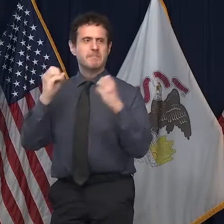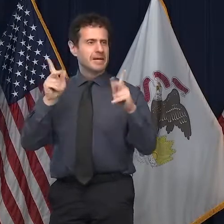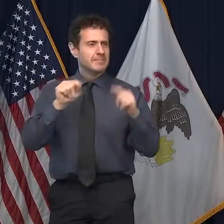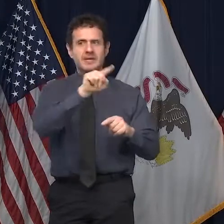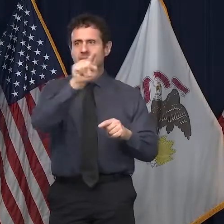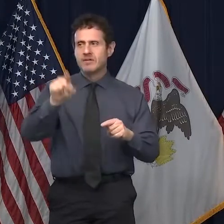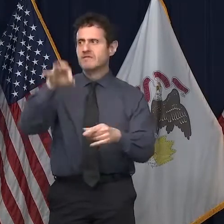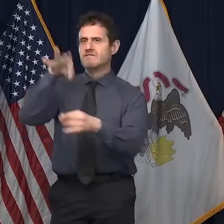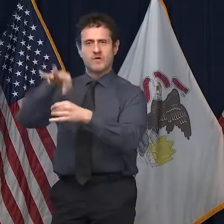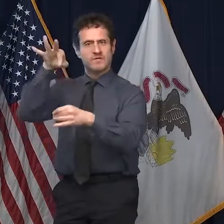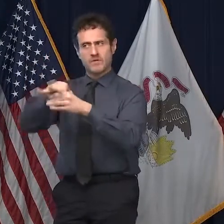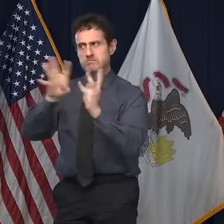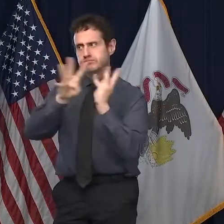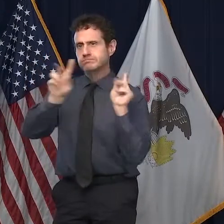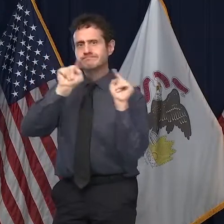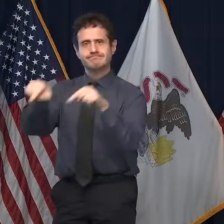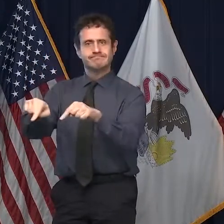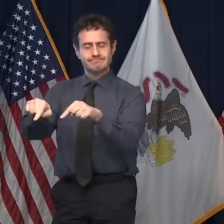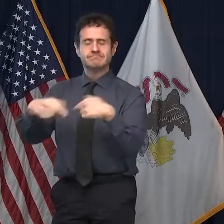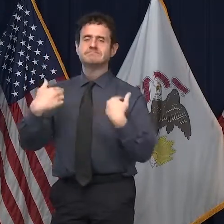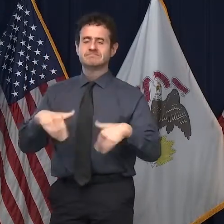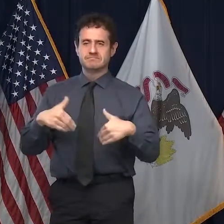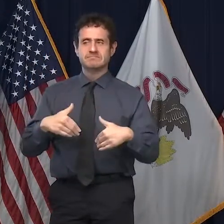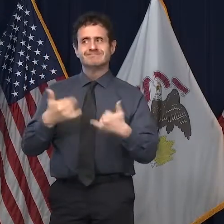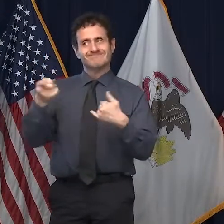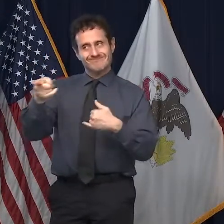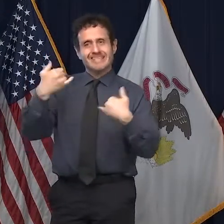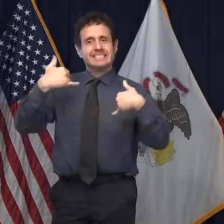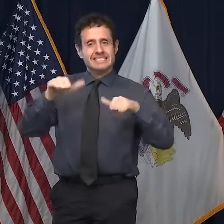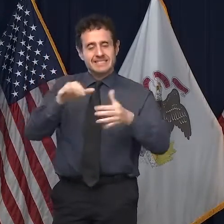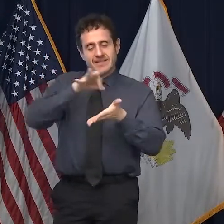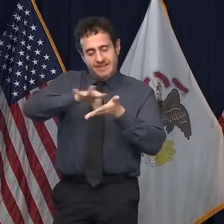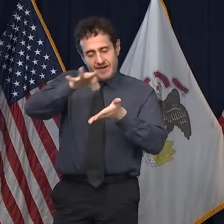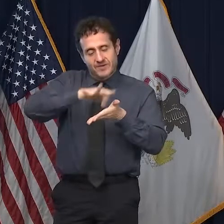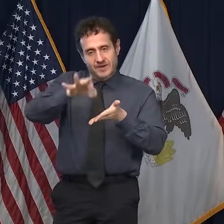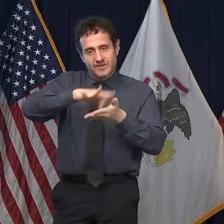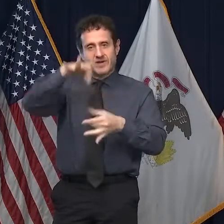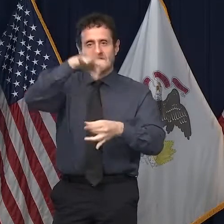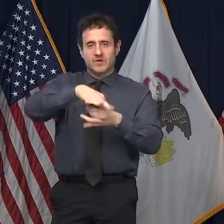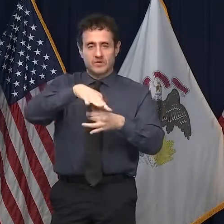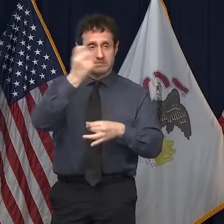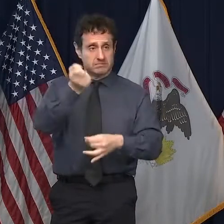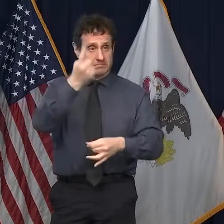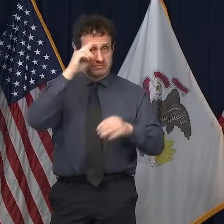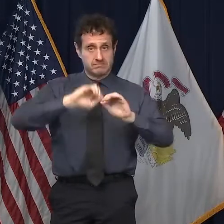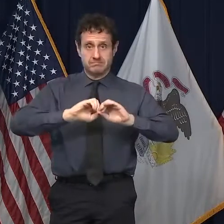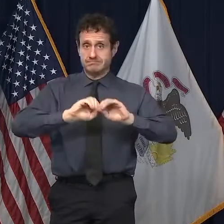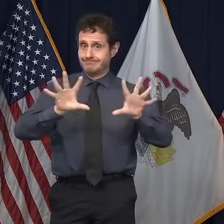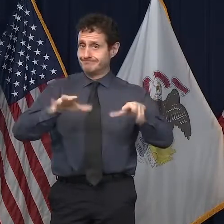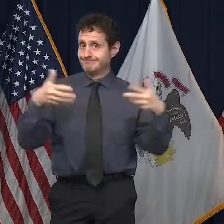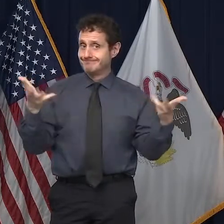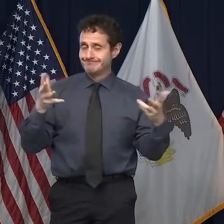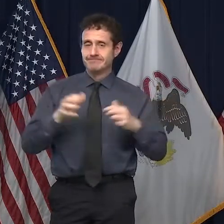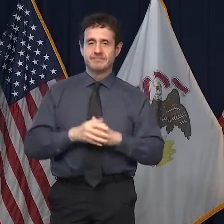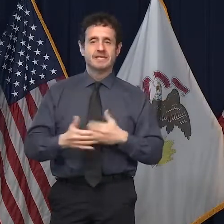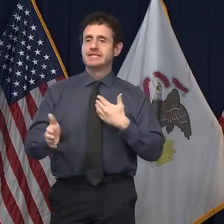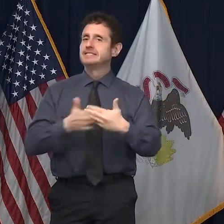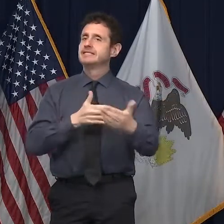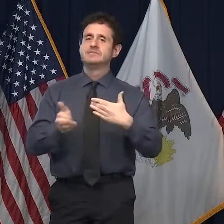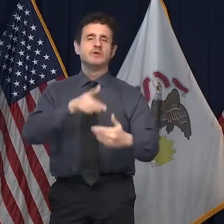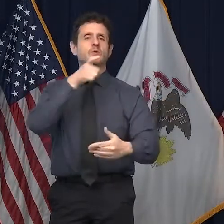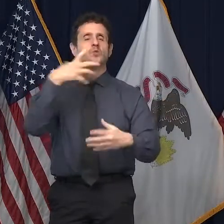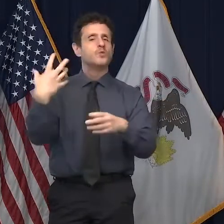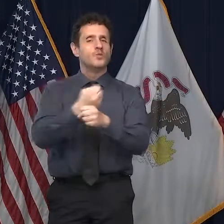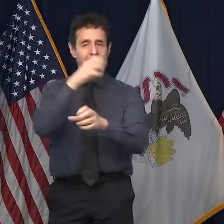well. While votes are still being tallied, let's be clear, whomever is elected